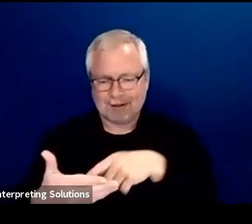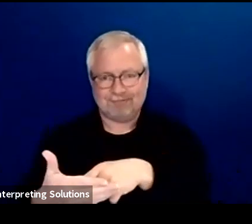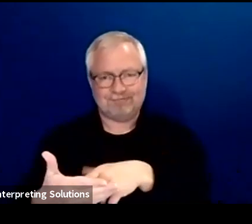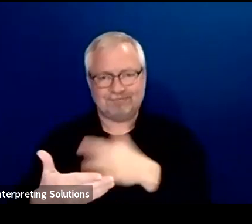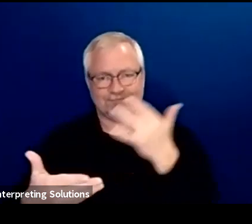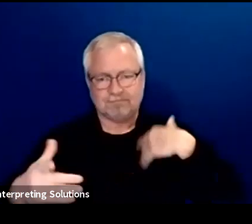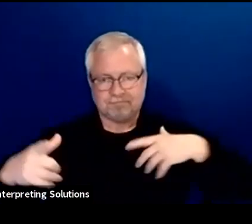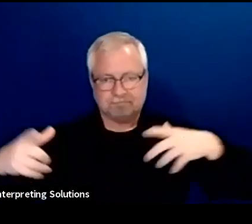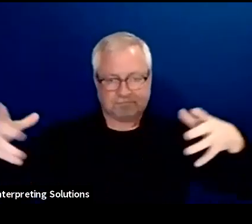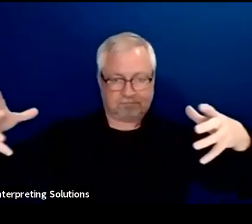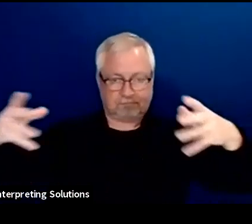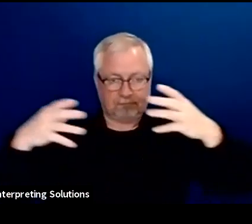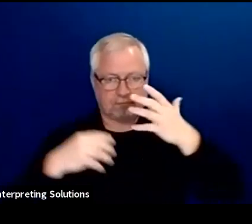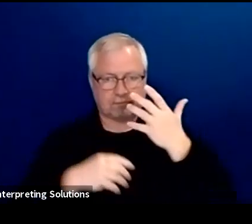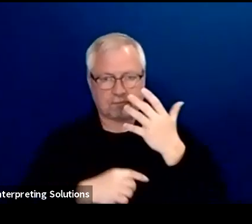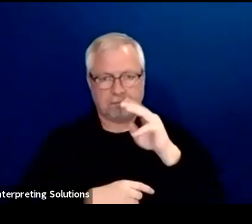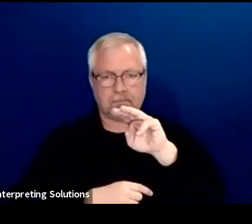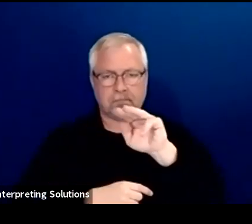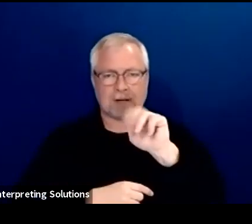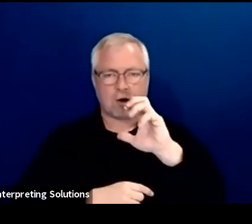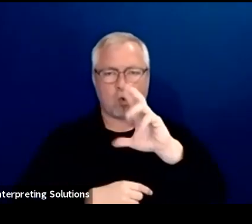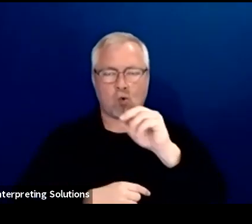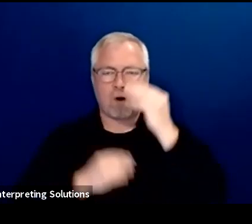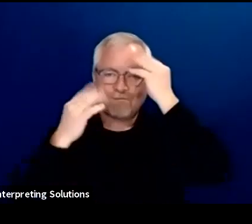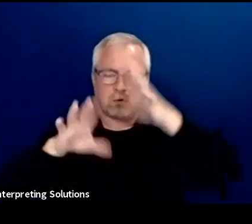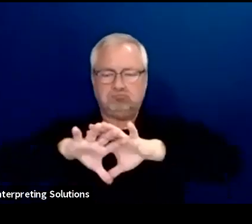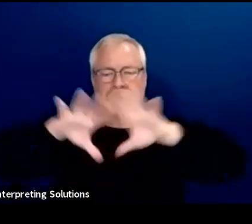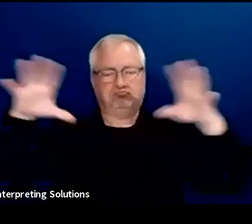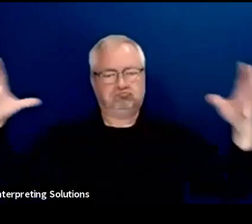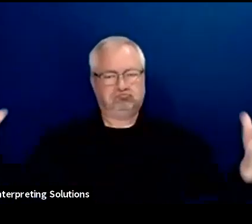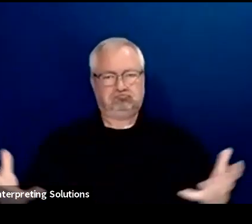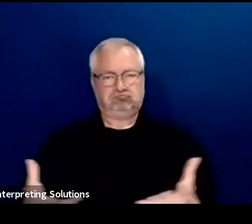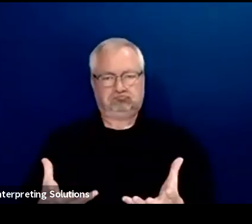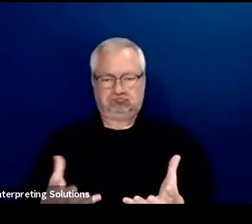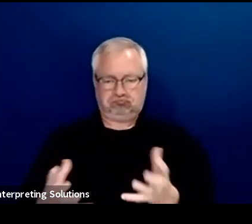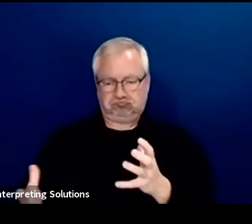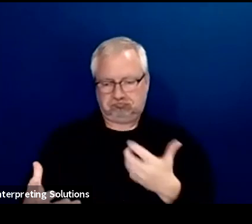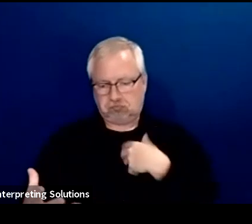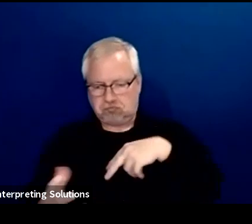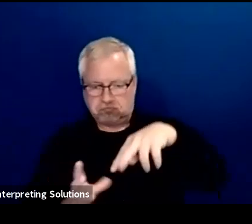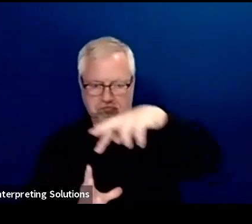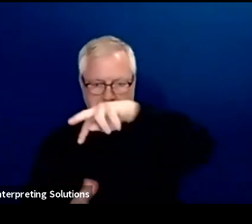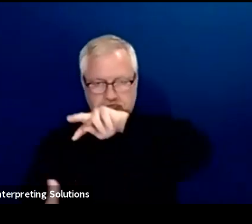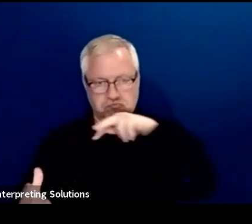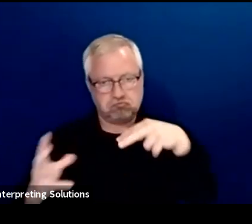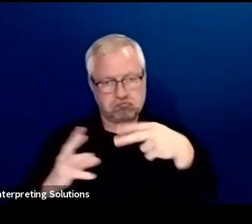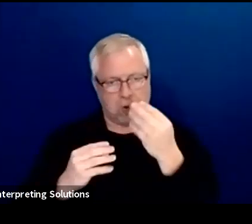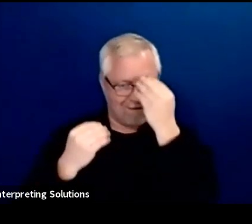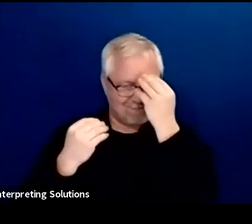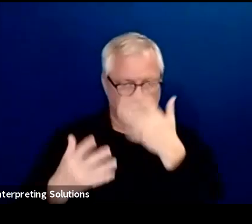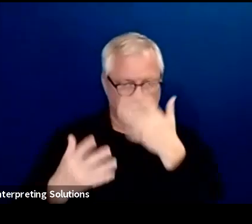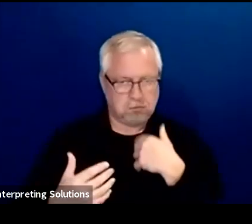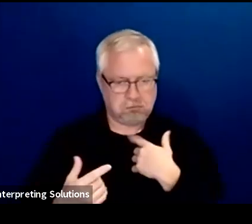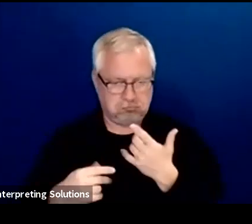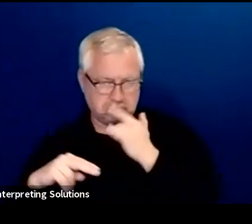what levers you have available to you around social distancing, around increasing hospital capacity, and what that